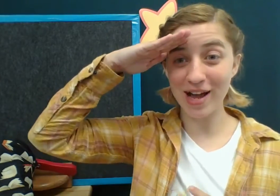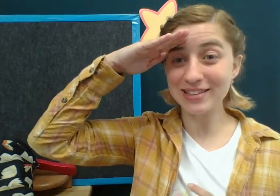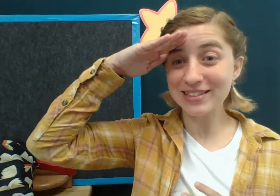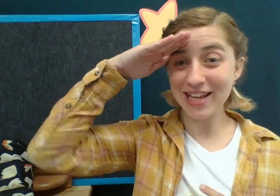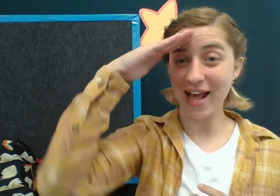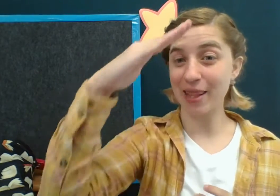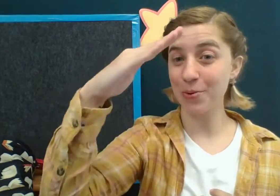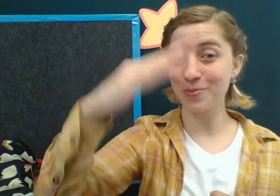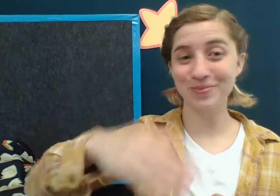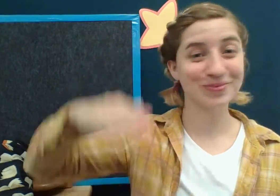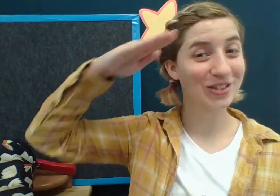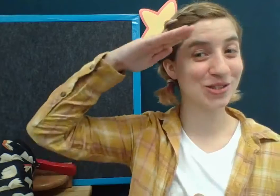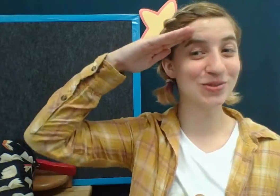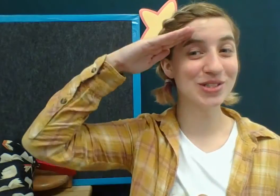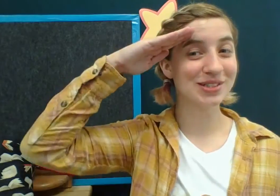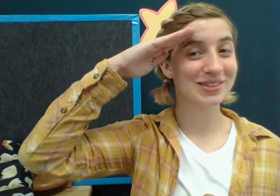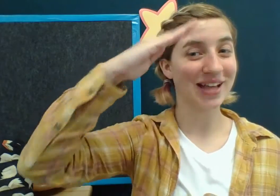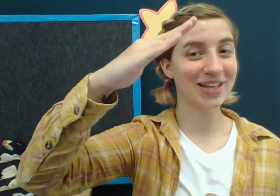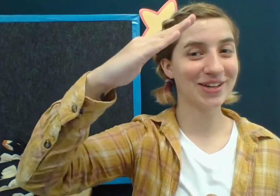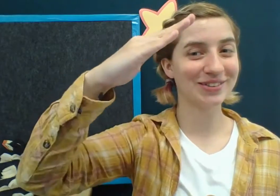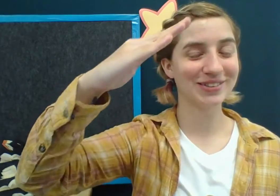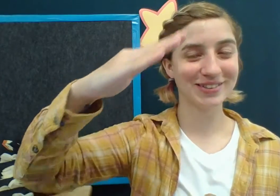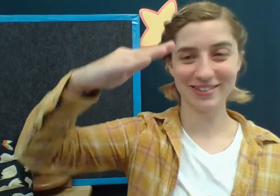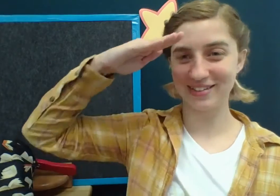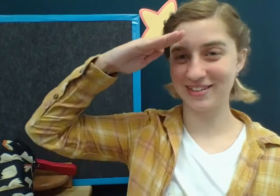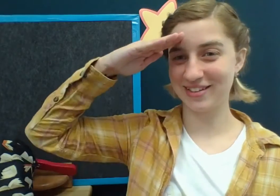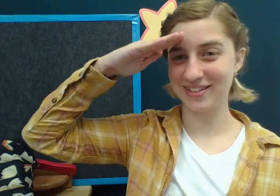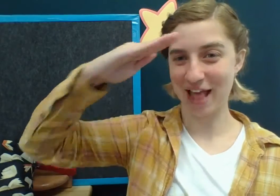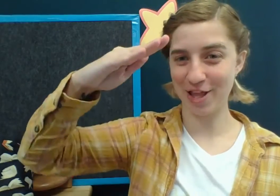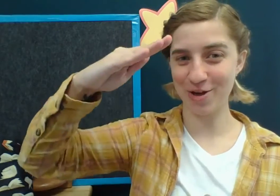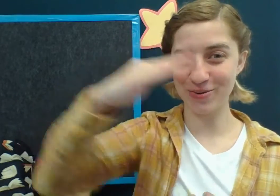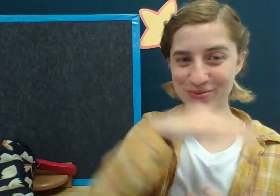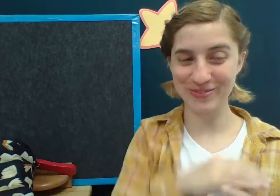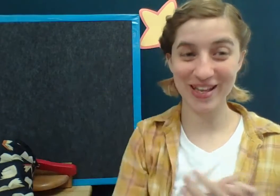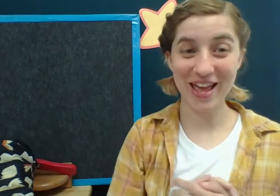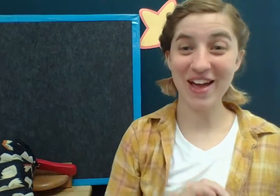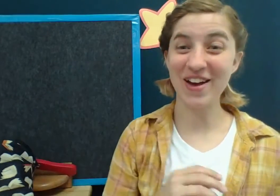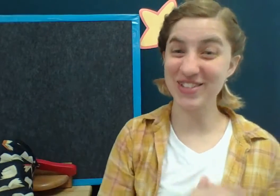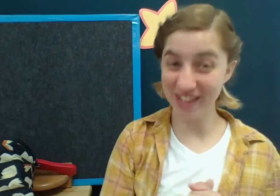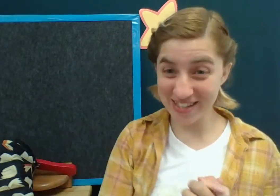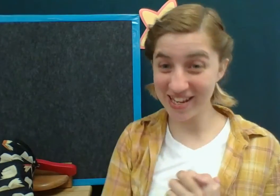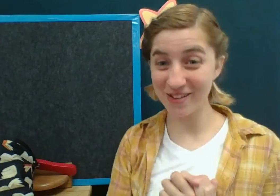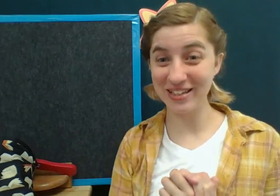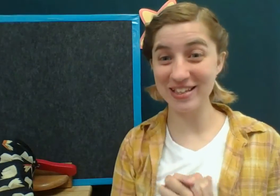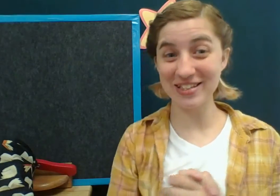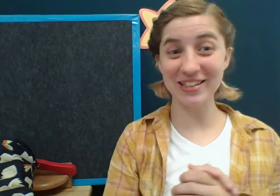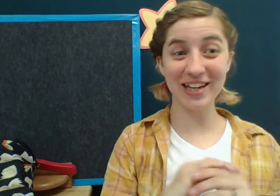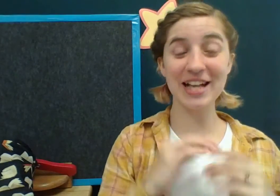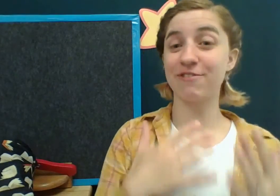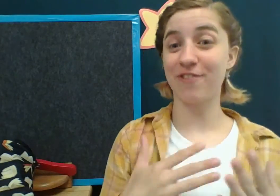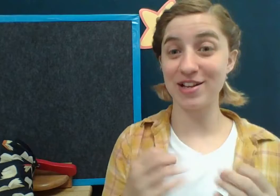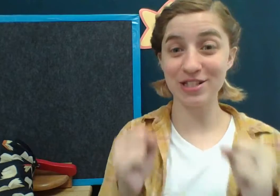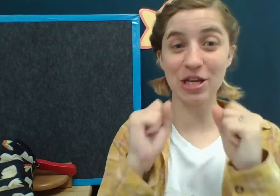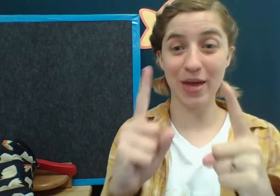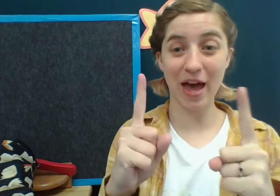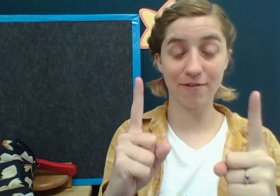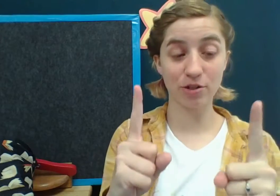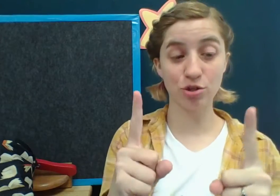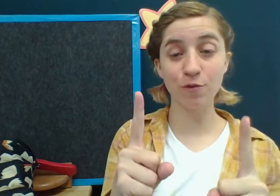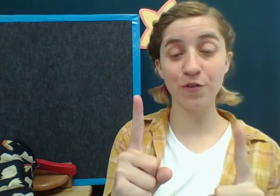forehead to say hello, salute, hello, hello. Our second sign we need to learn is friends. So we have our two